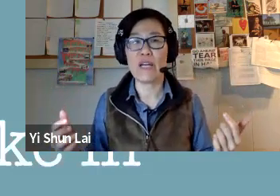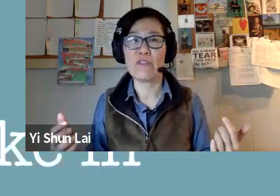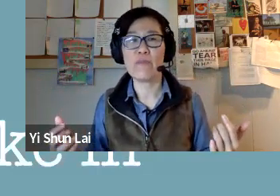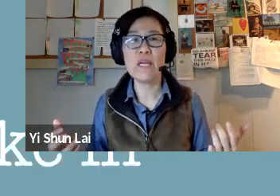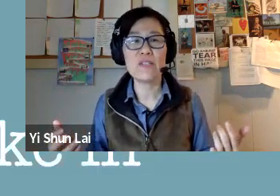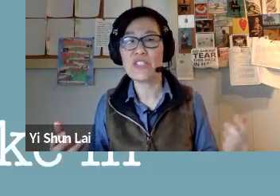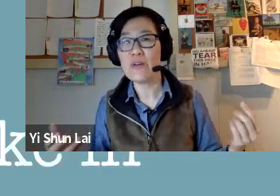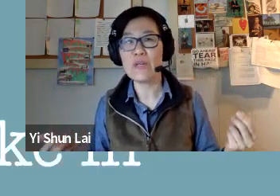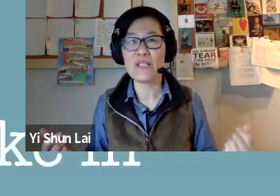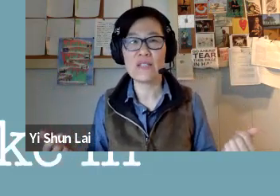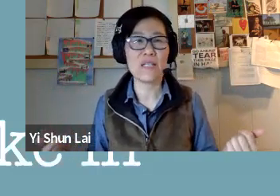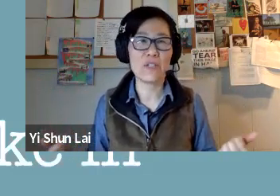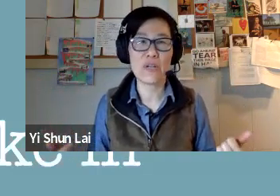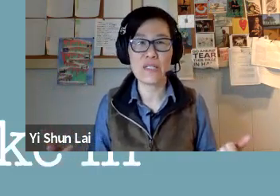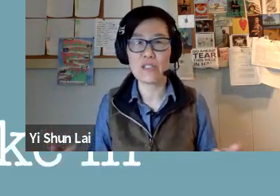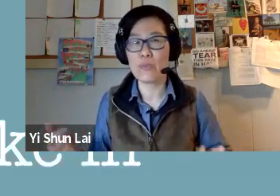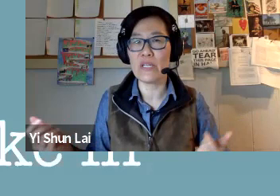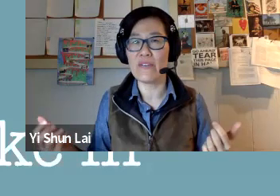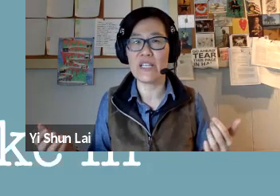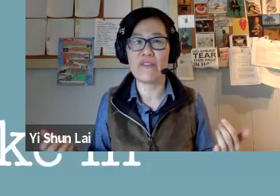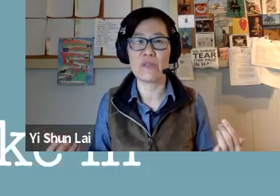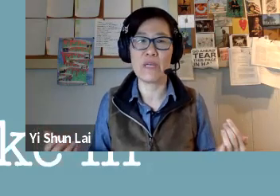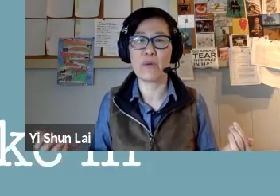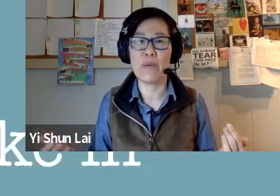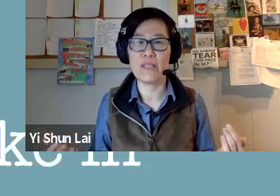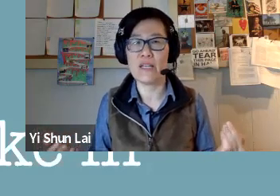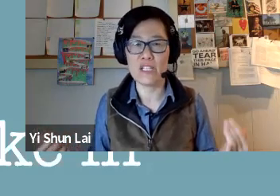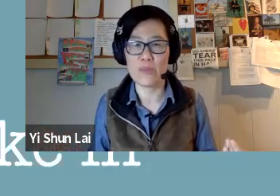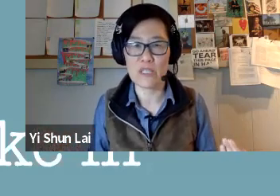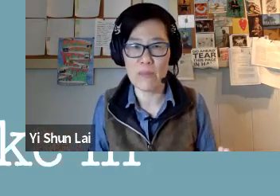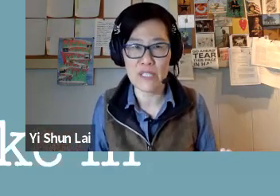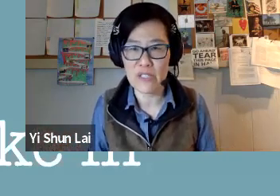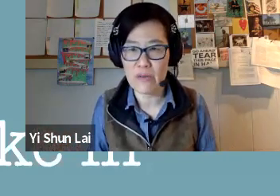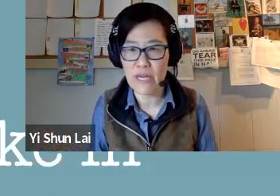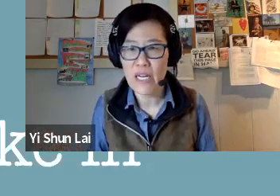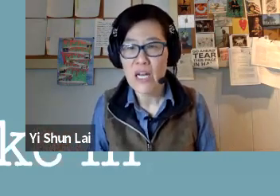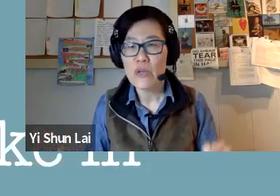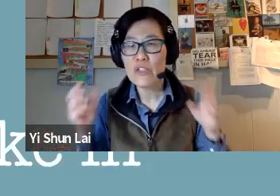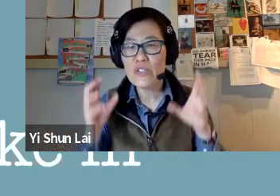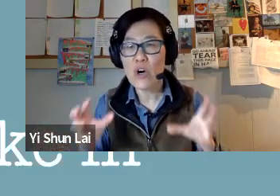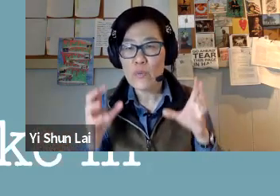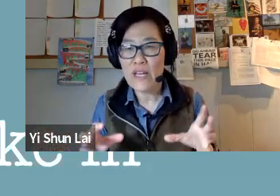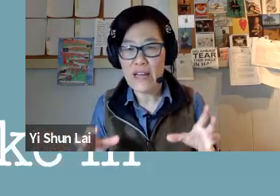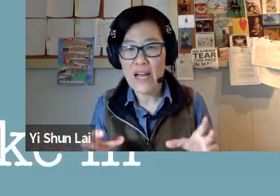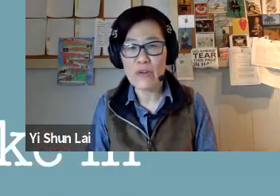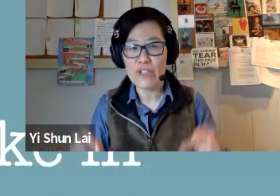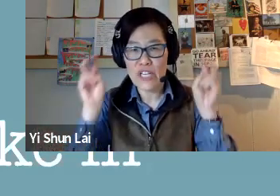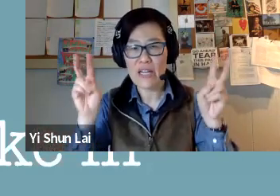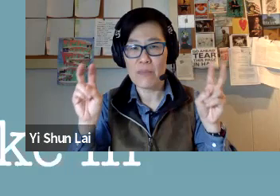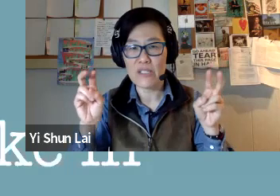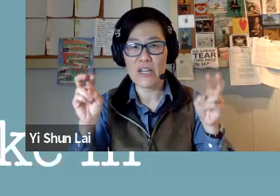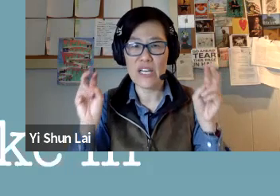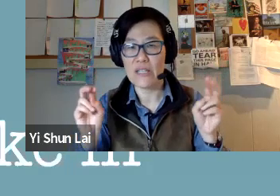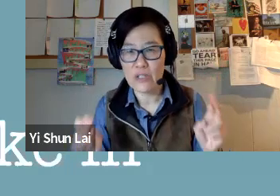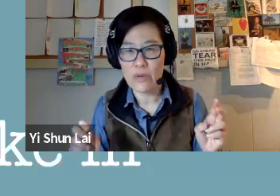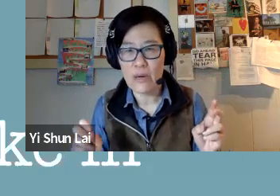cow for a handful of beans, Jack realizes it's time to trade his little boy naivete for some big boy pants, and not just because mama said so, right? You would so read that over Jack and